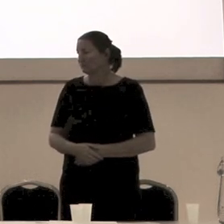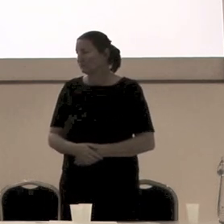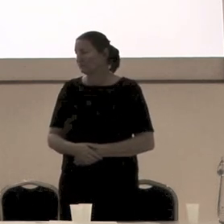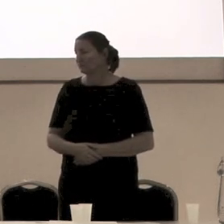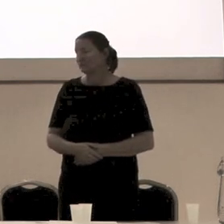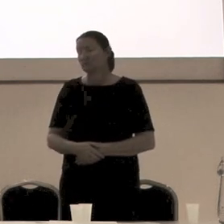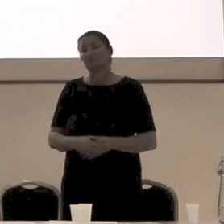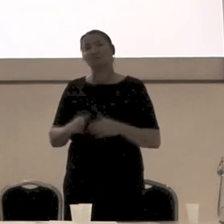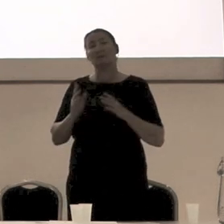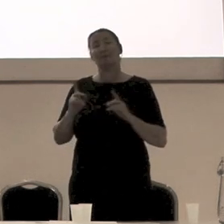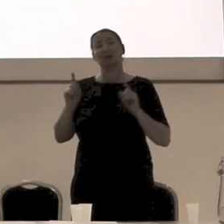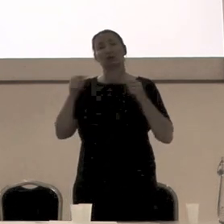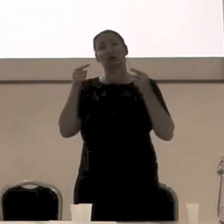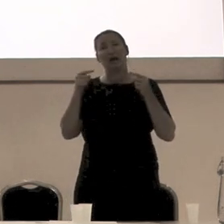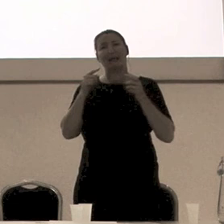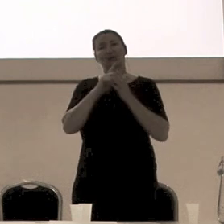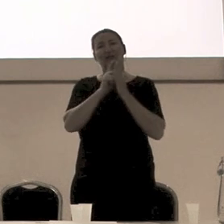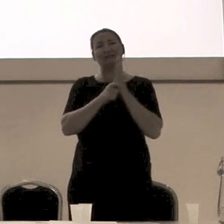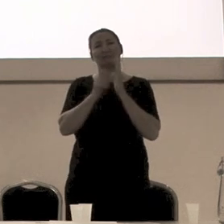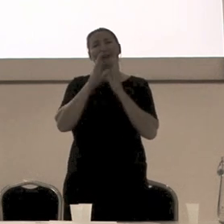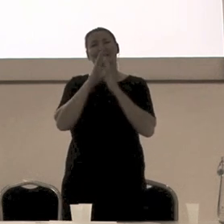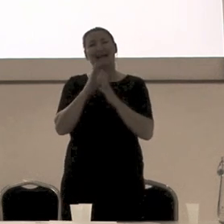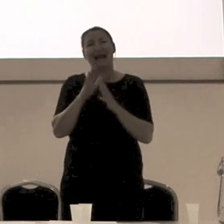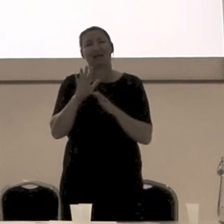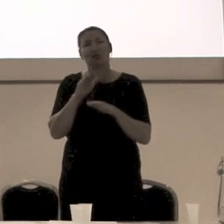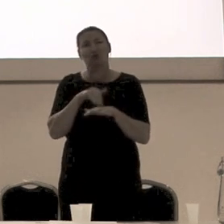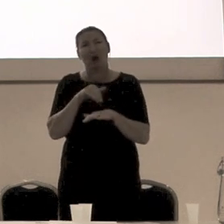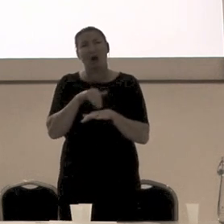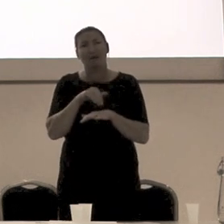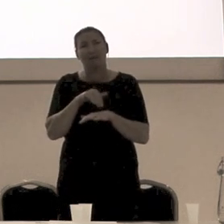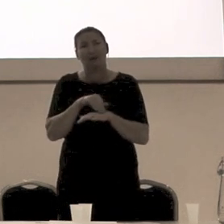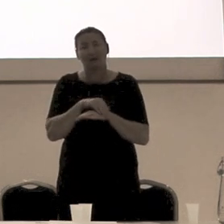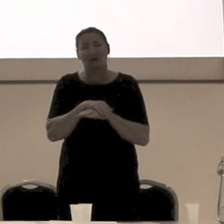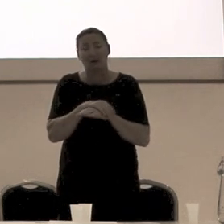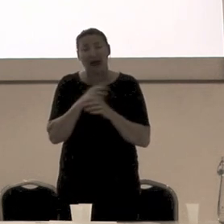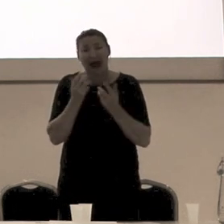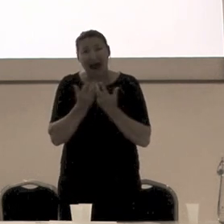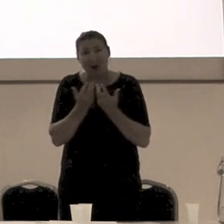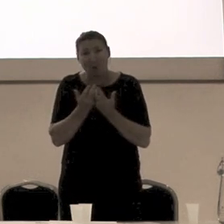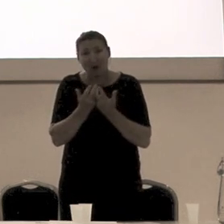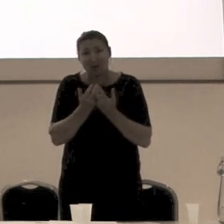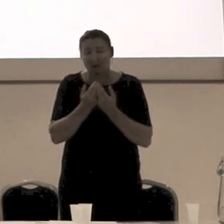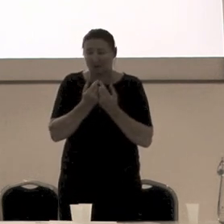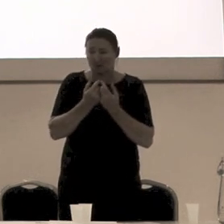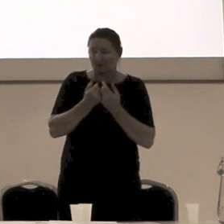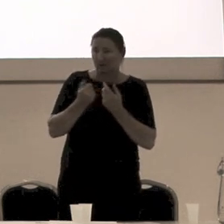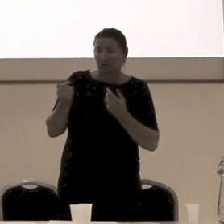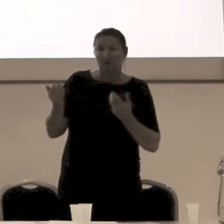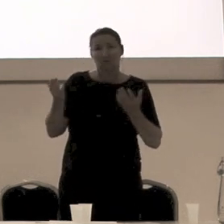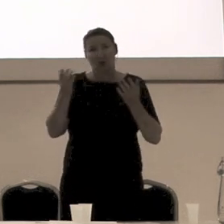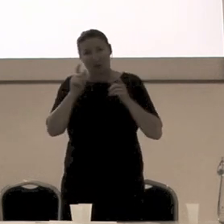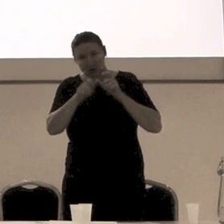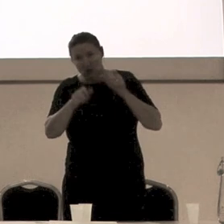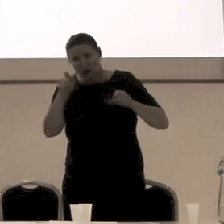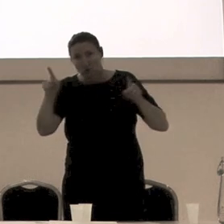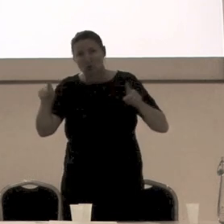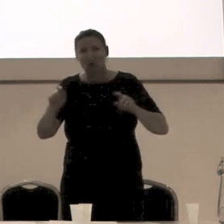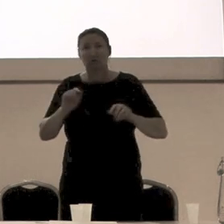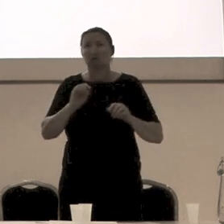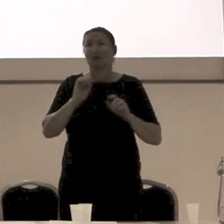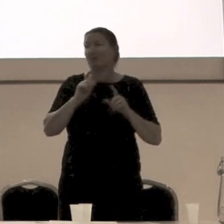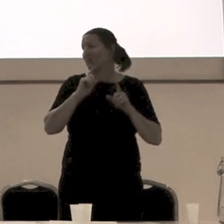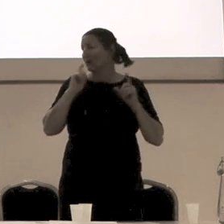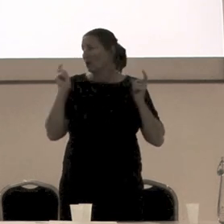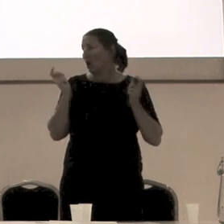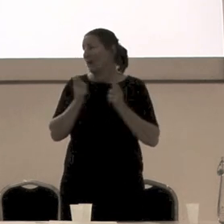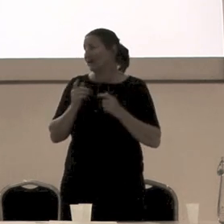Challenging disability hate crime and bullying. And we can only do this by involving all those students in every college. And I'm pleased